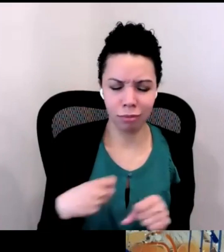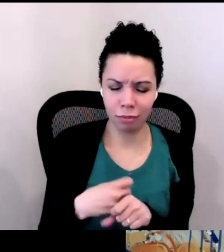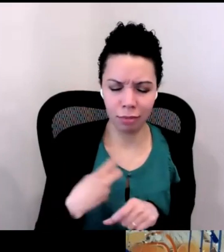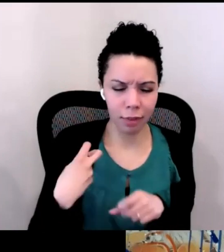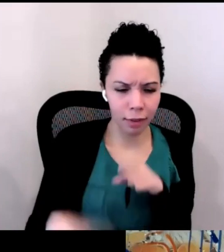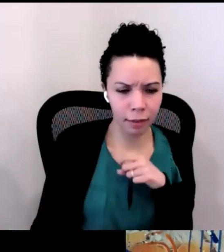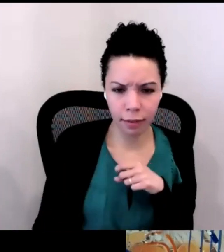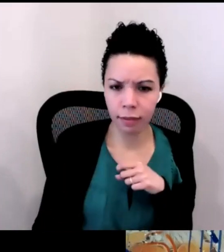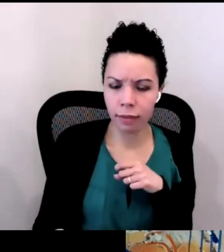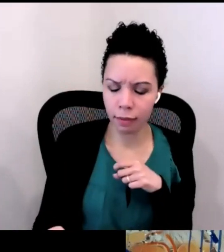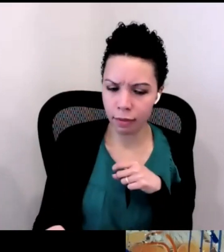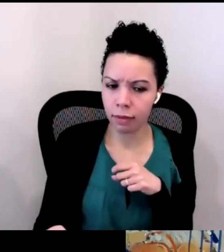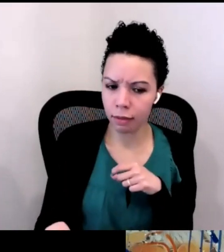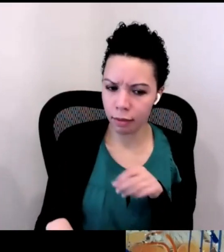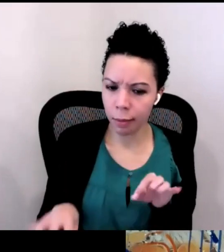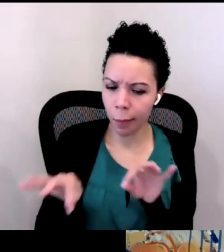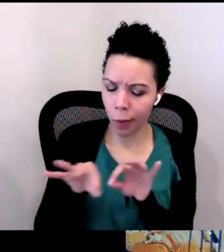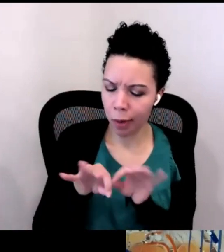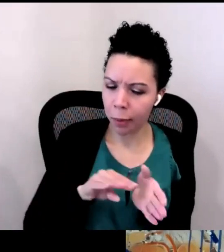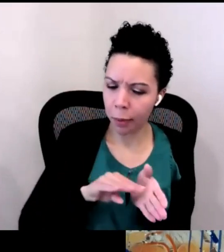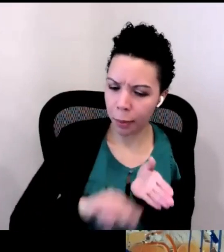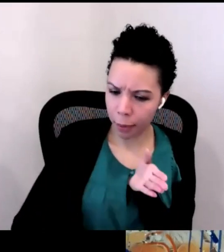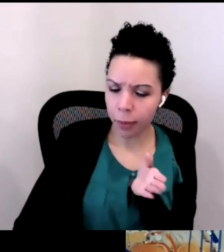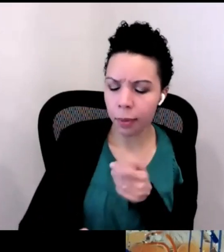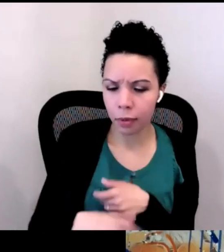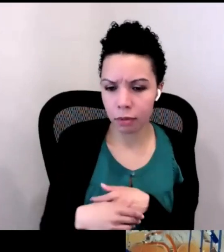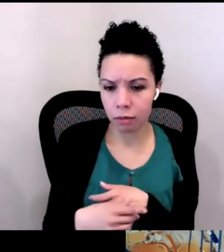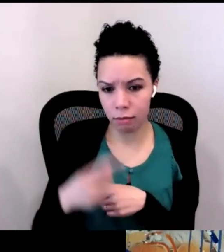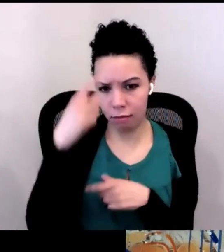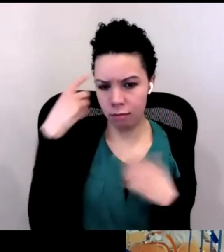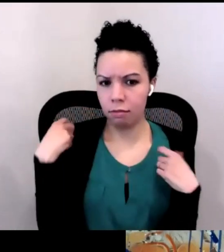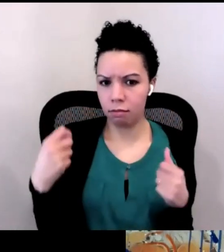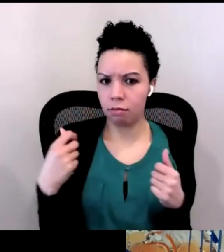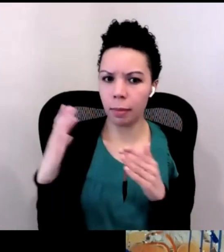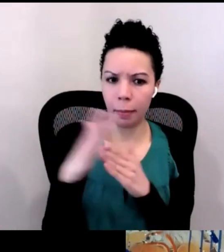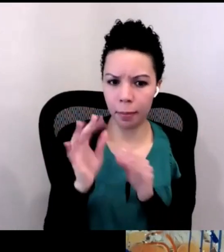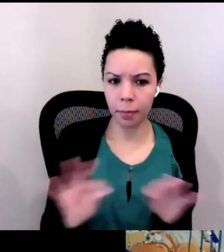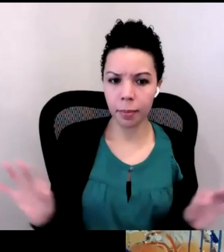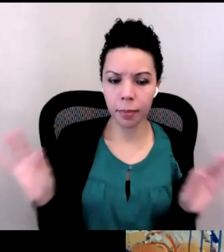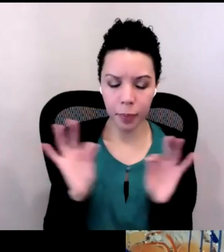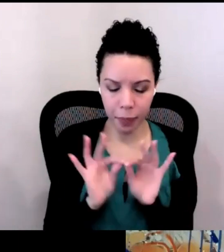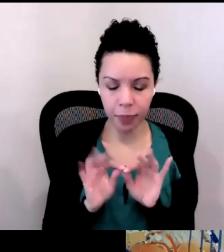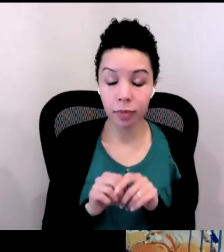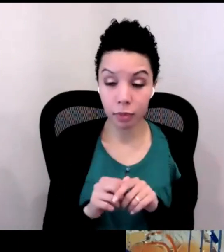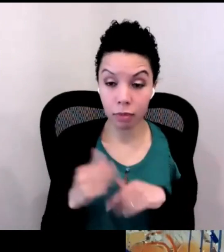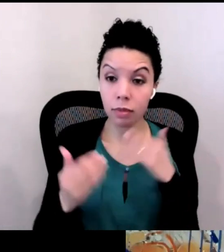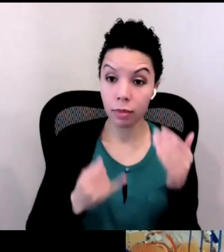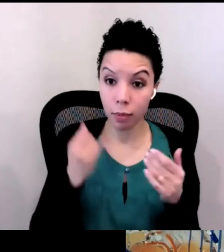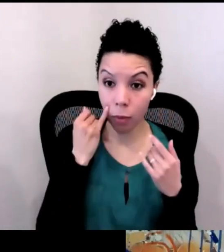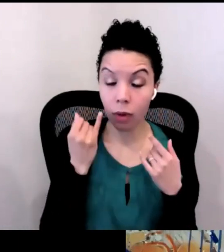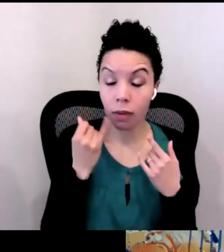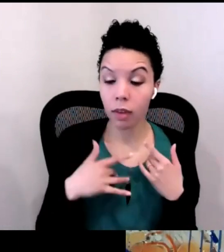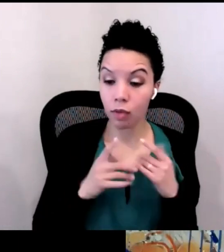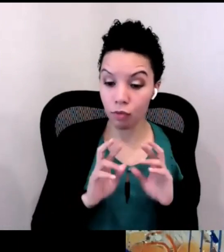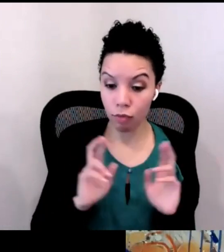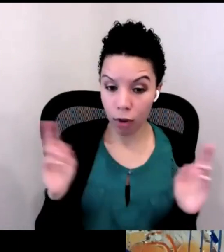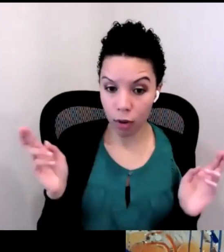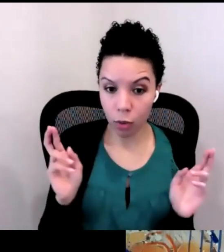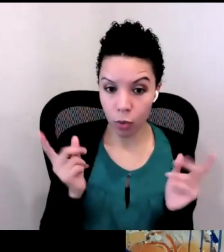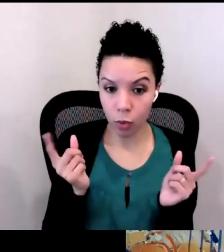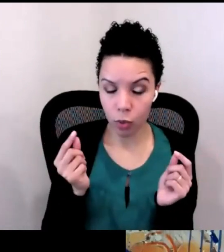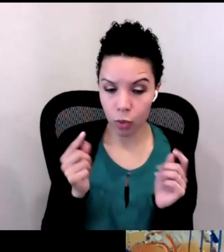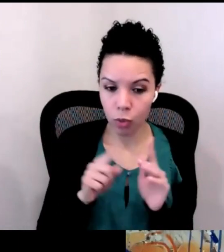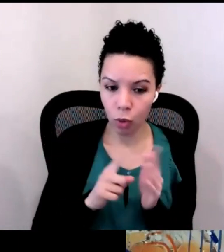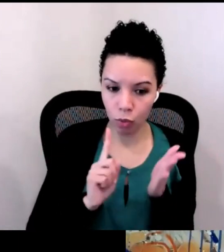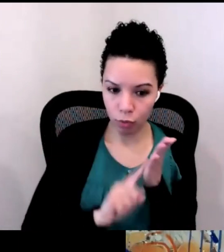got to give each other breaks here. Mental health is most important. But when you feel ready, I say start with research, which you're already